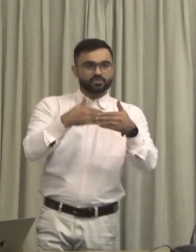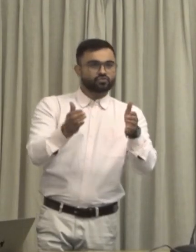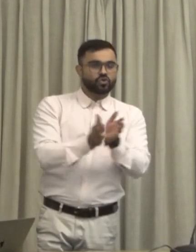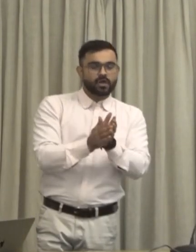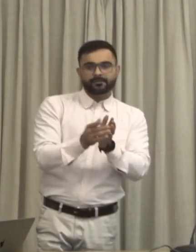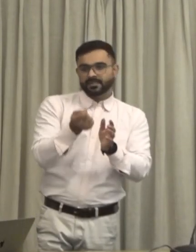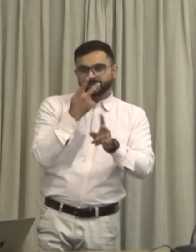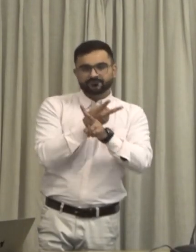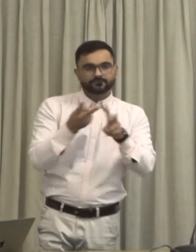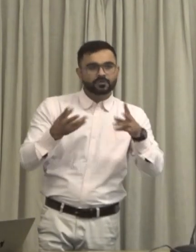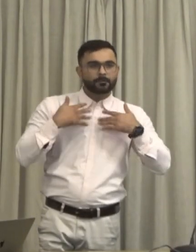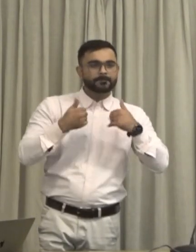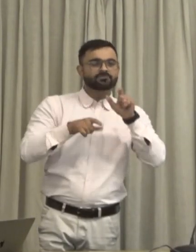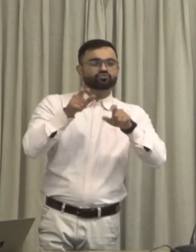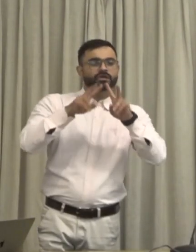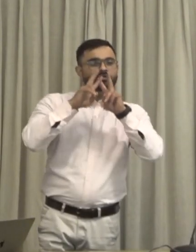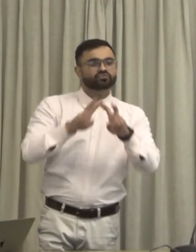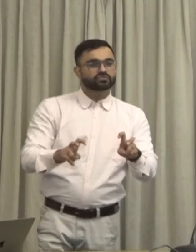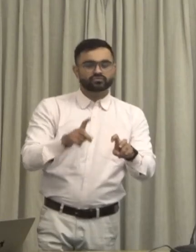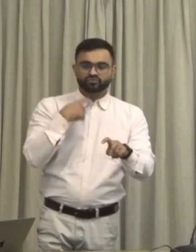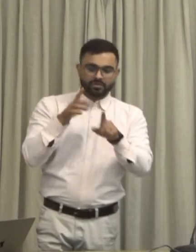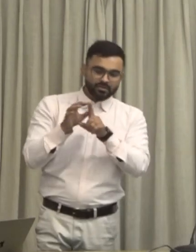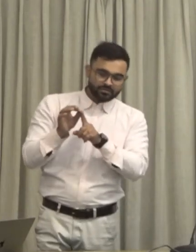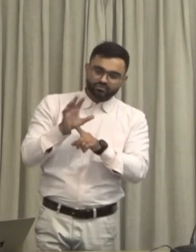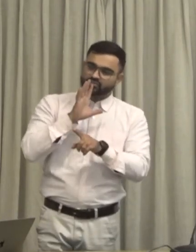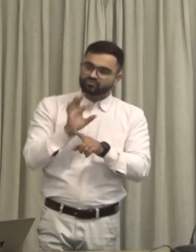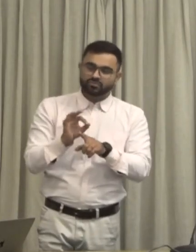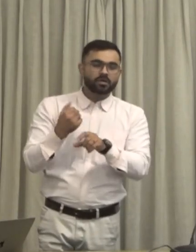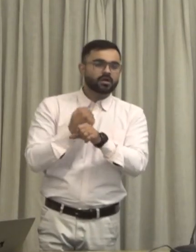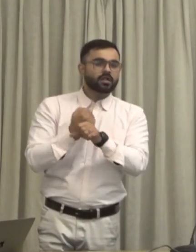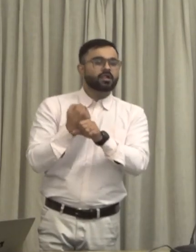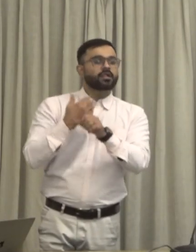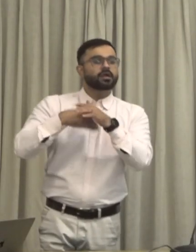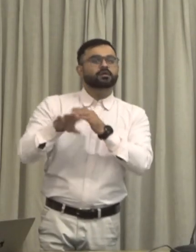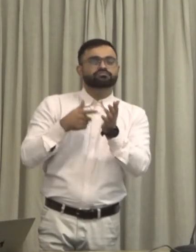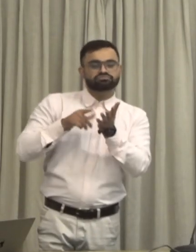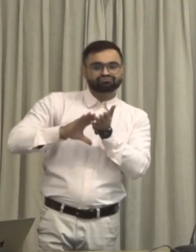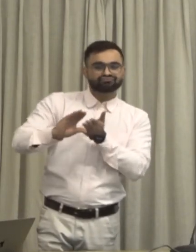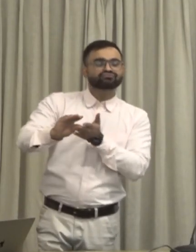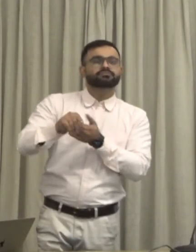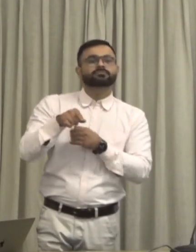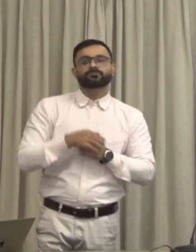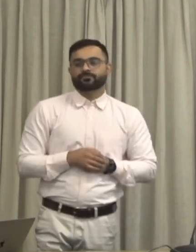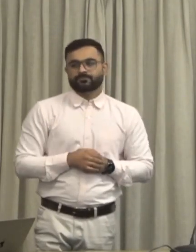community physician, public health researcher, but who is doing some truly fantastic work on the ground,